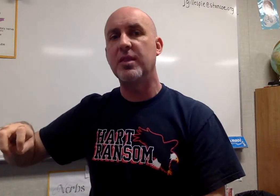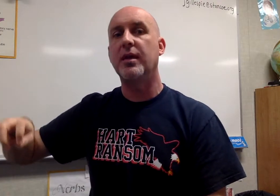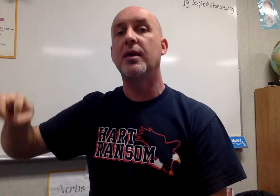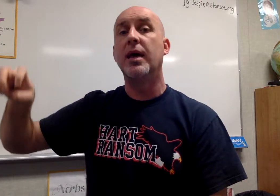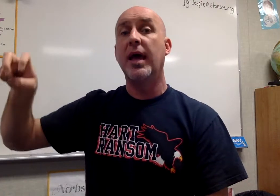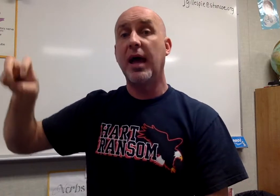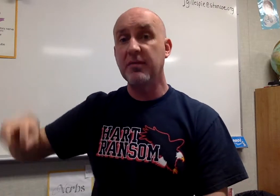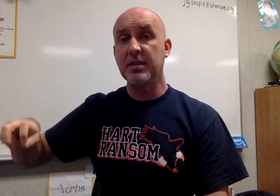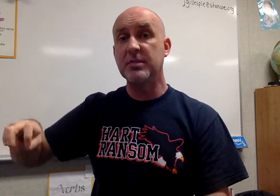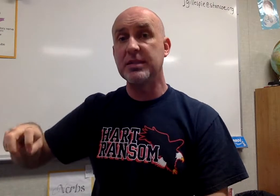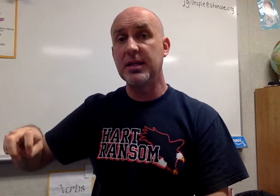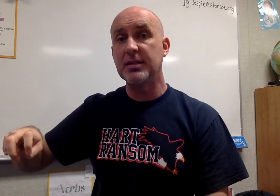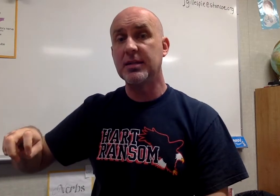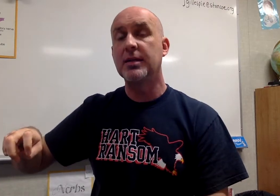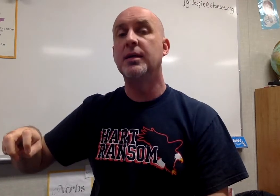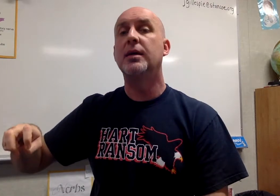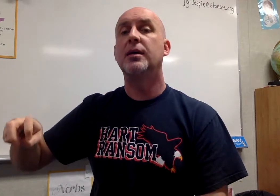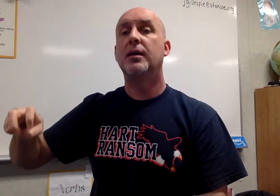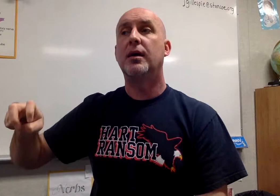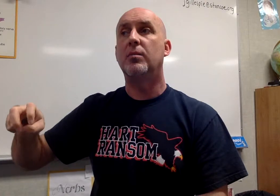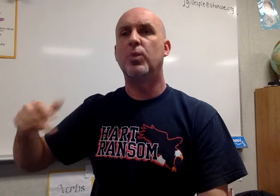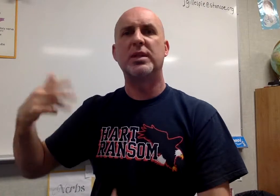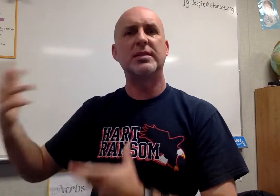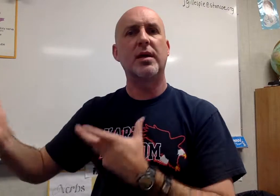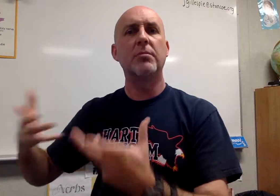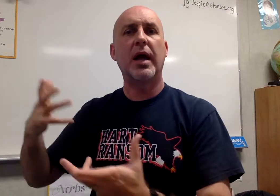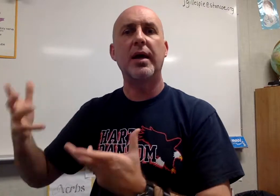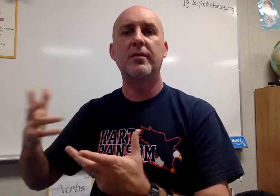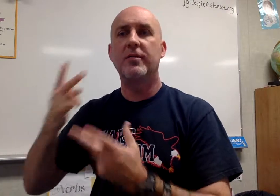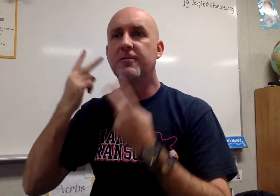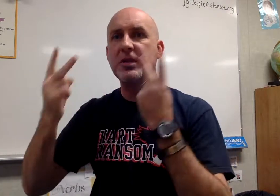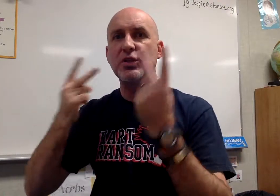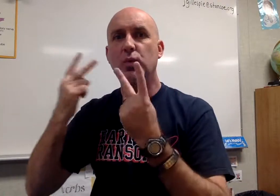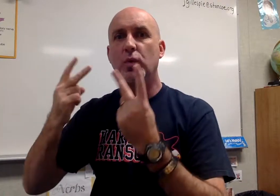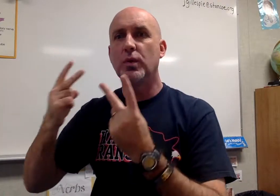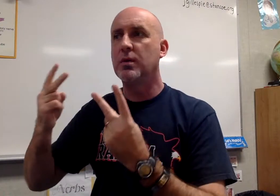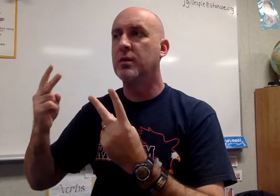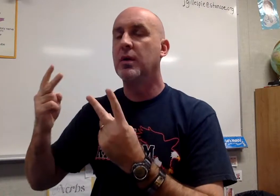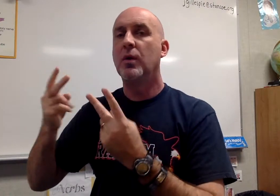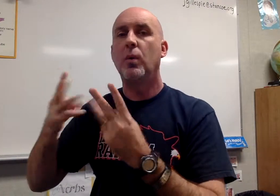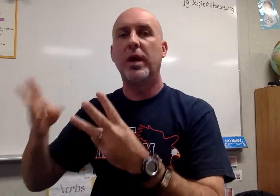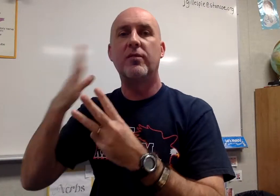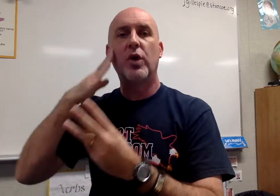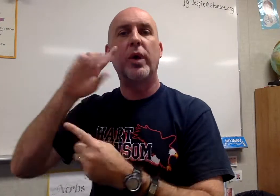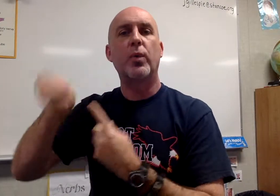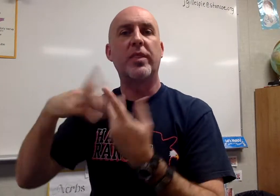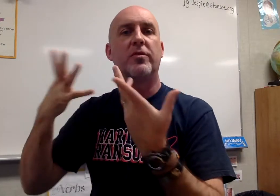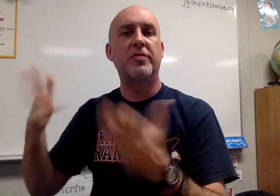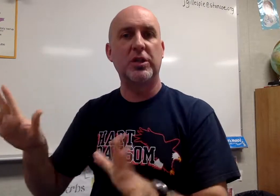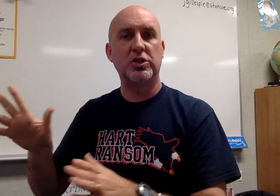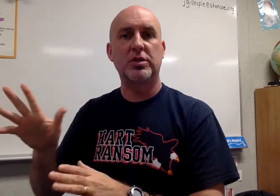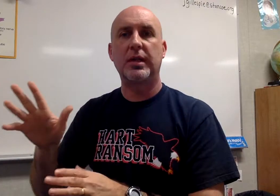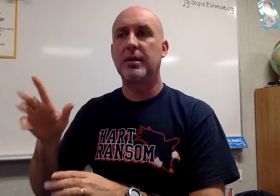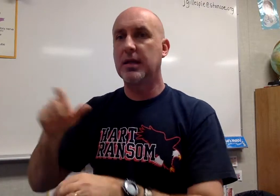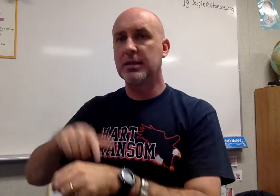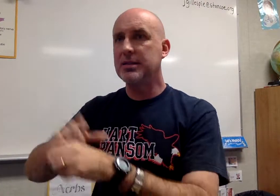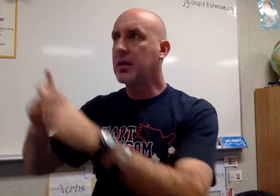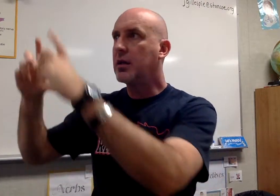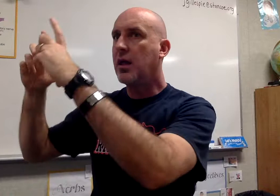something, having them sit with some kind of a visual way of knowing when they're finished. Like they can see a clock